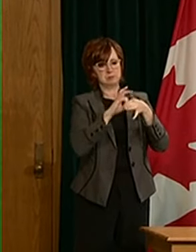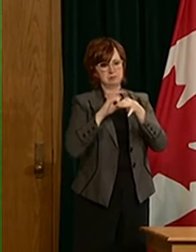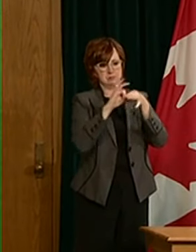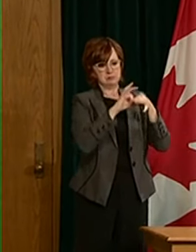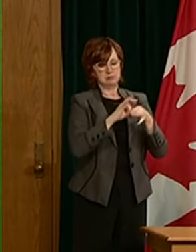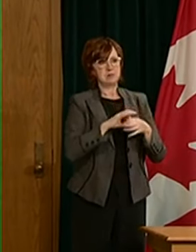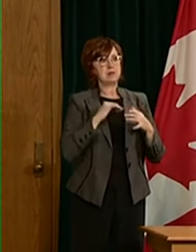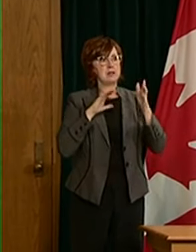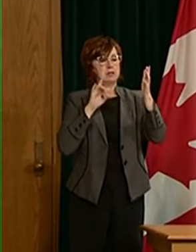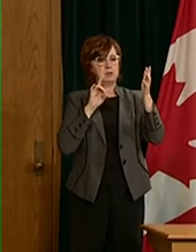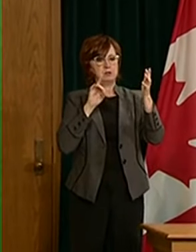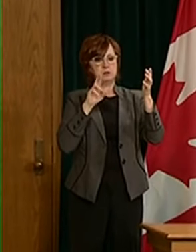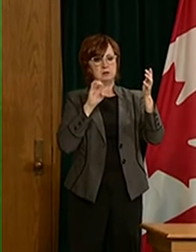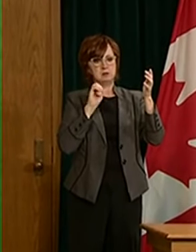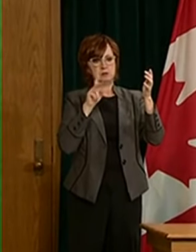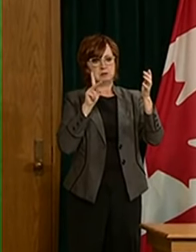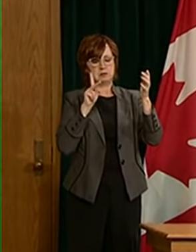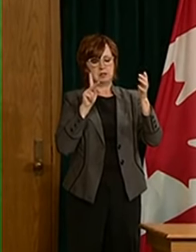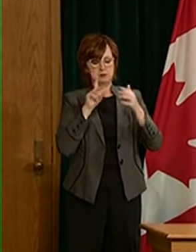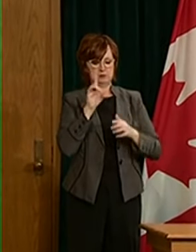Thank you, Dr. Krasnowski.